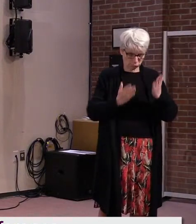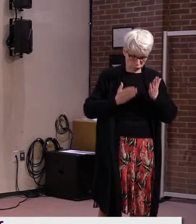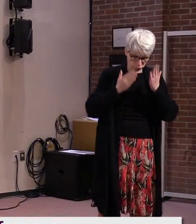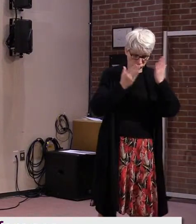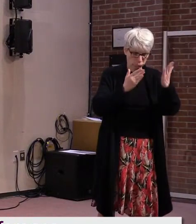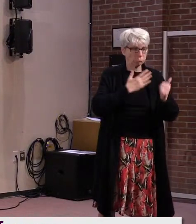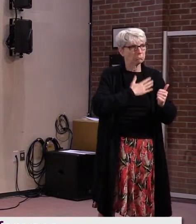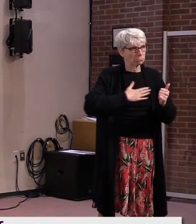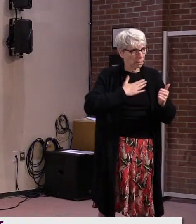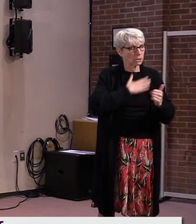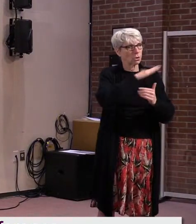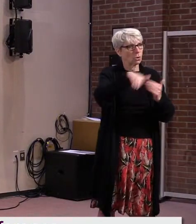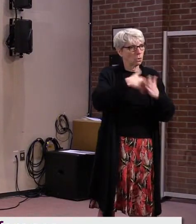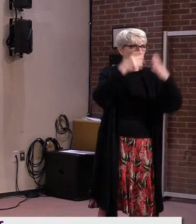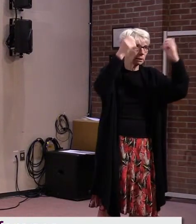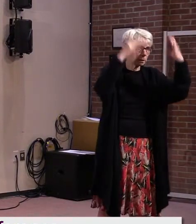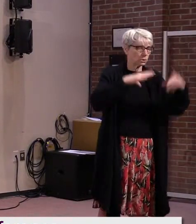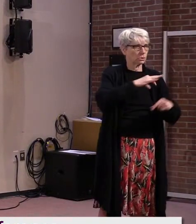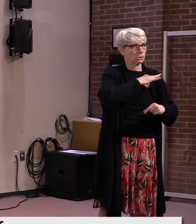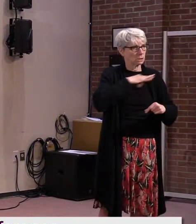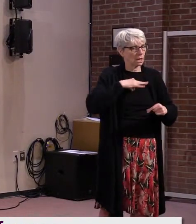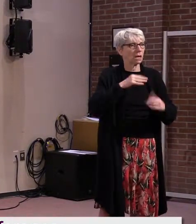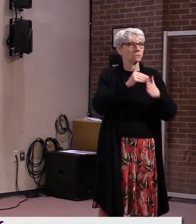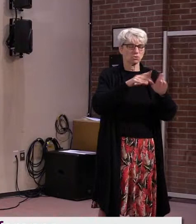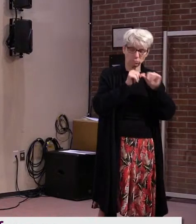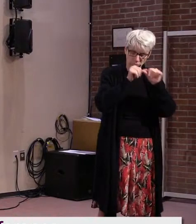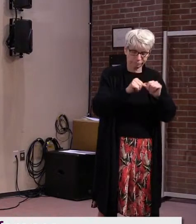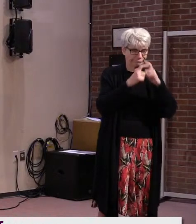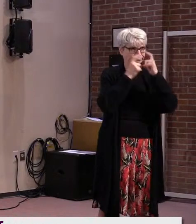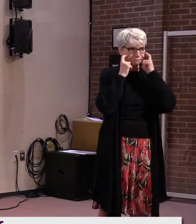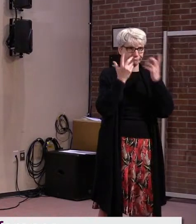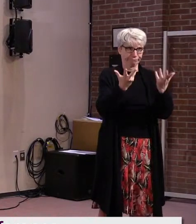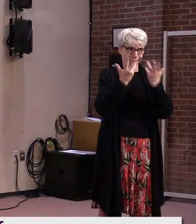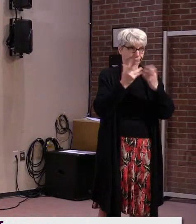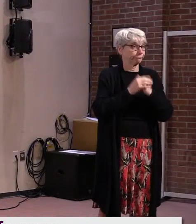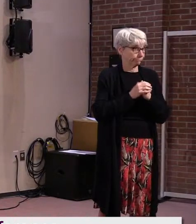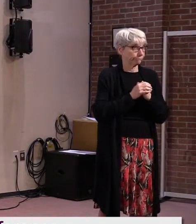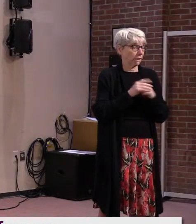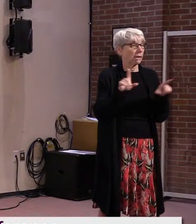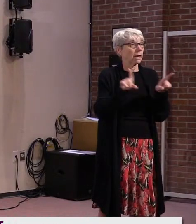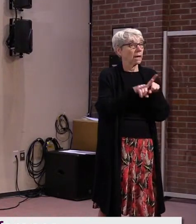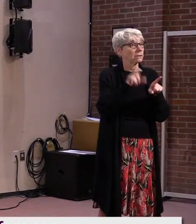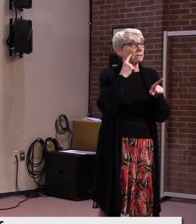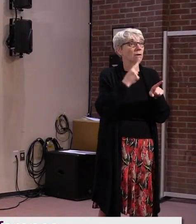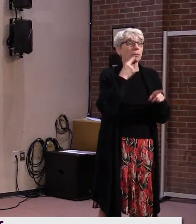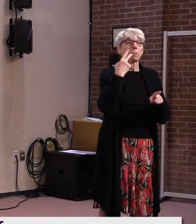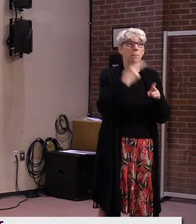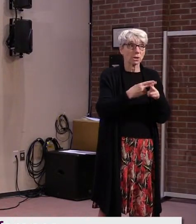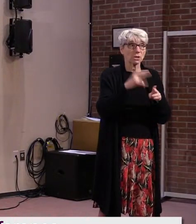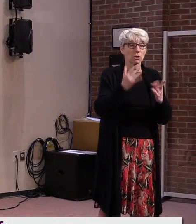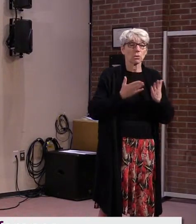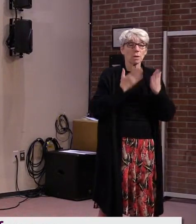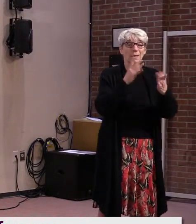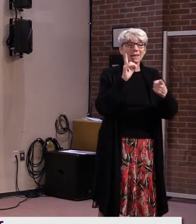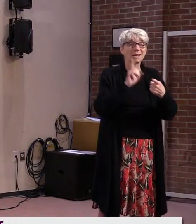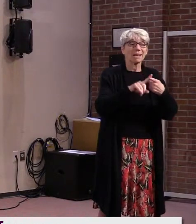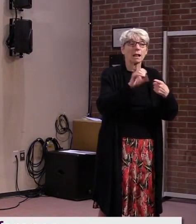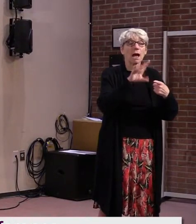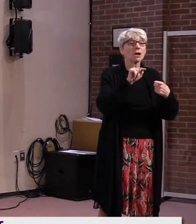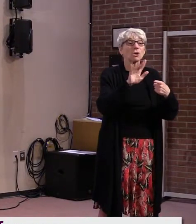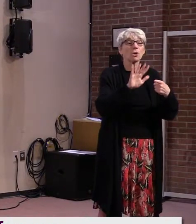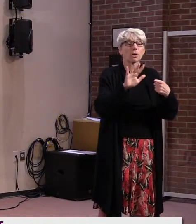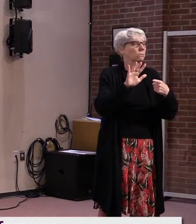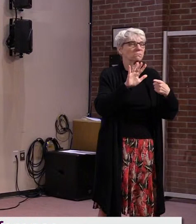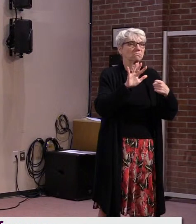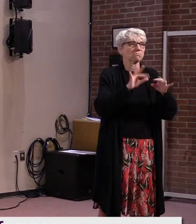students, teachers, and staff wear masks. And as the governor announced, the recommendation has been extended. As you also